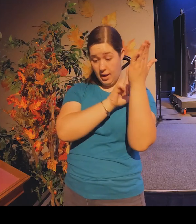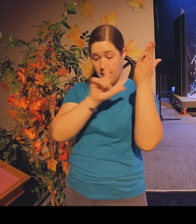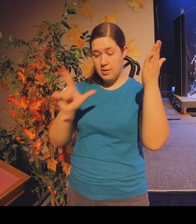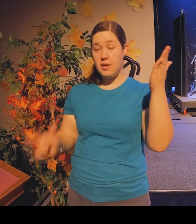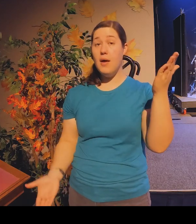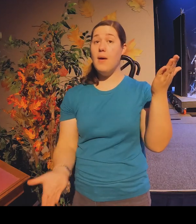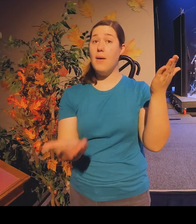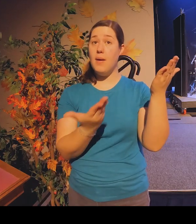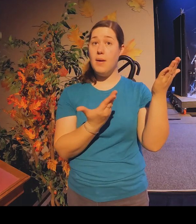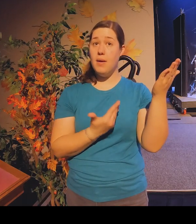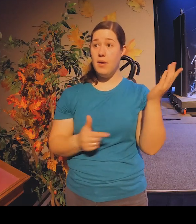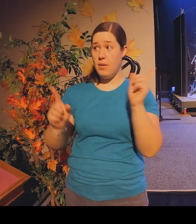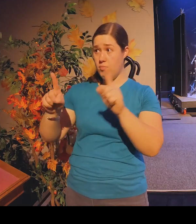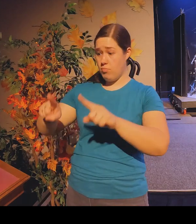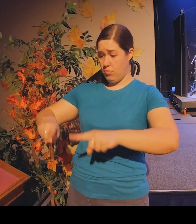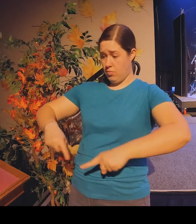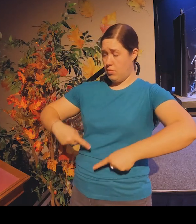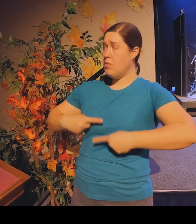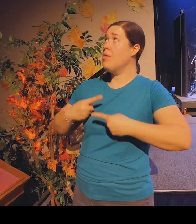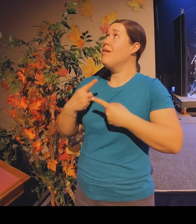Lord, I come